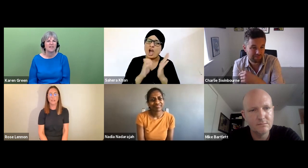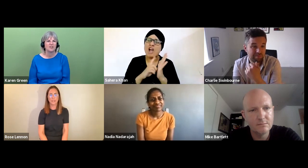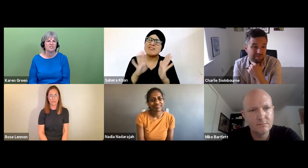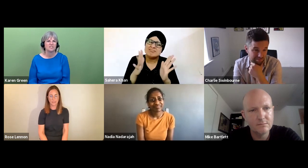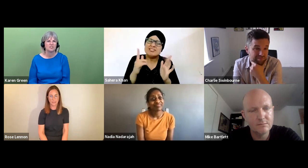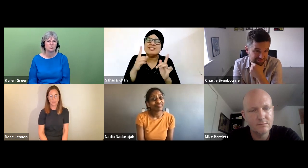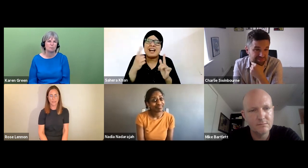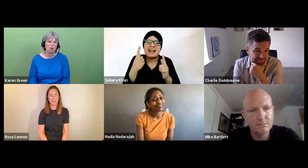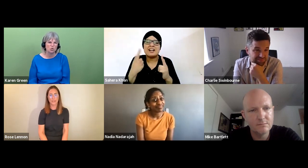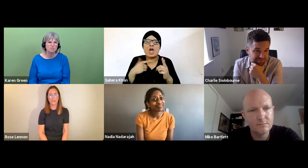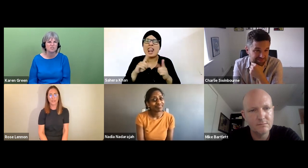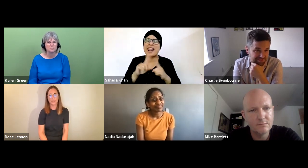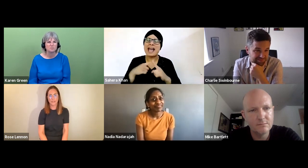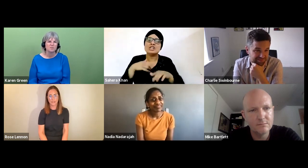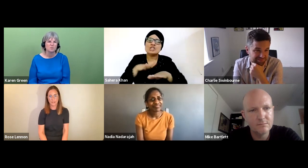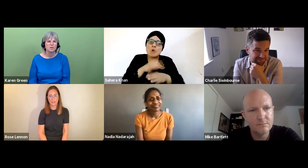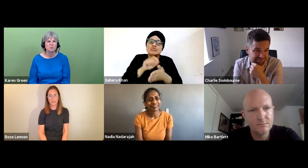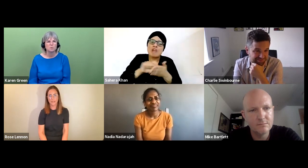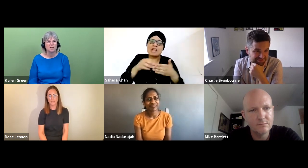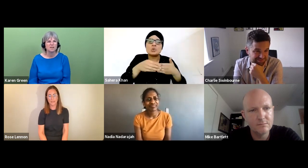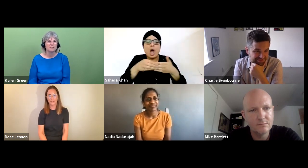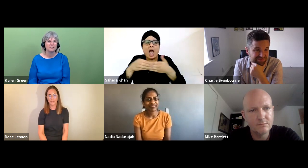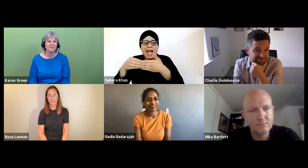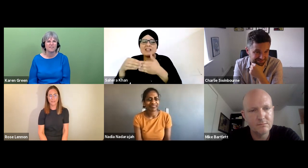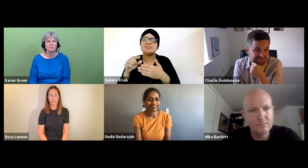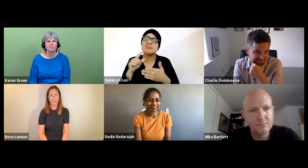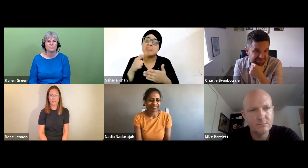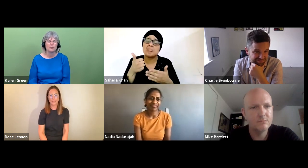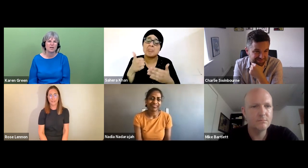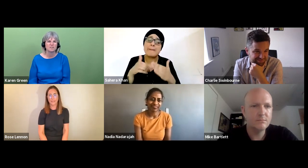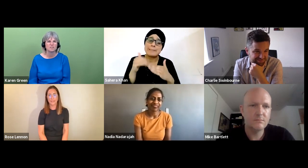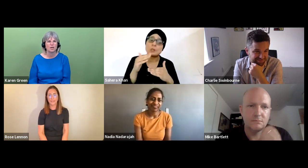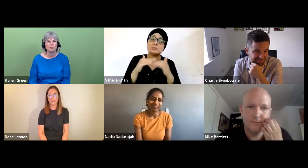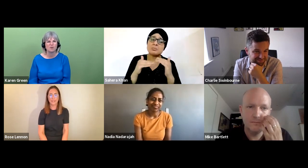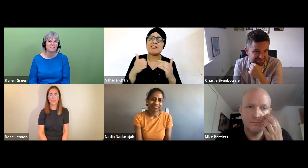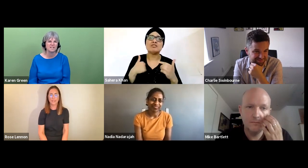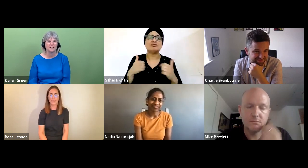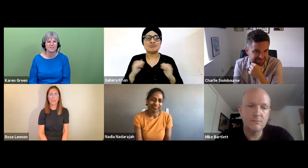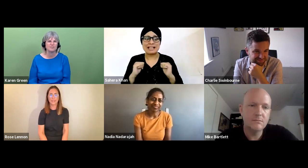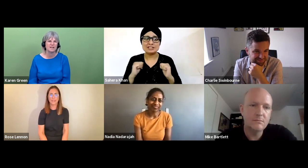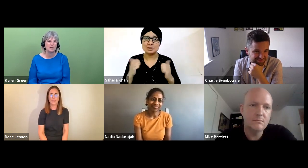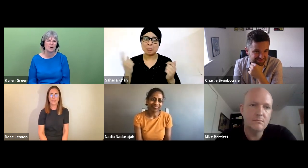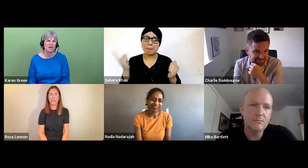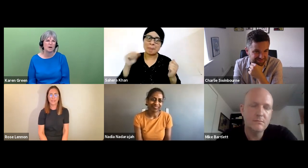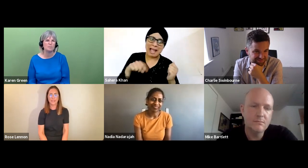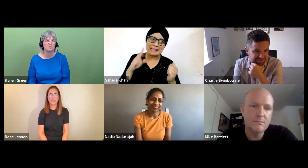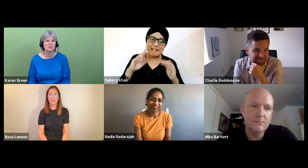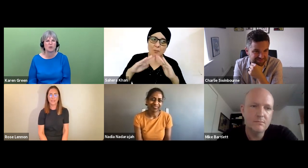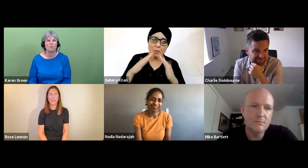I started doing blogs, which were, they were like slow writing guides really, but I built up my